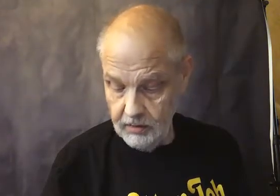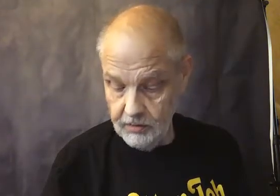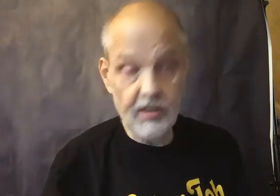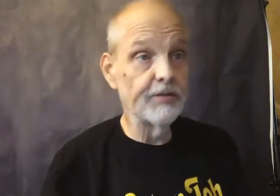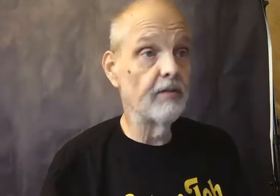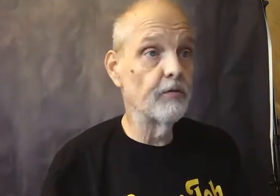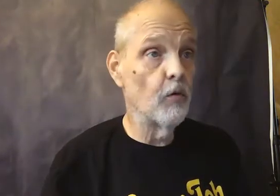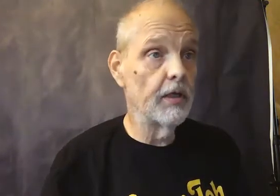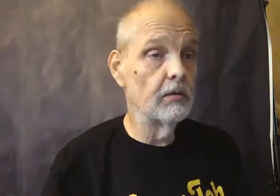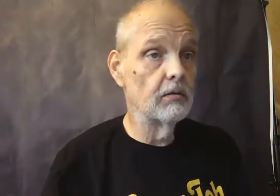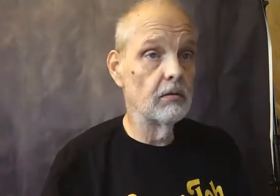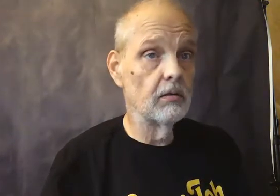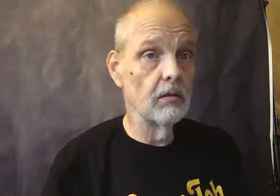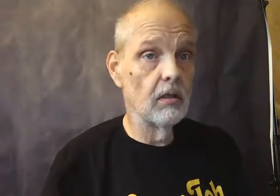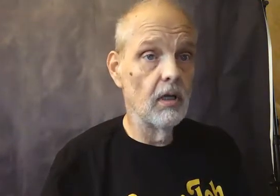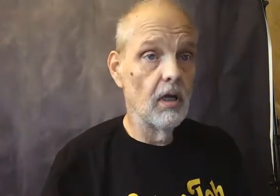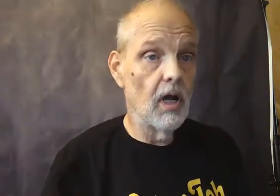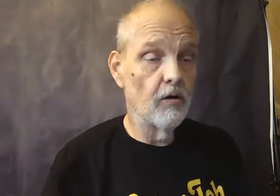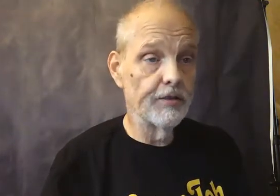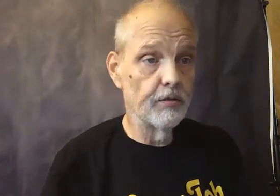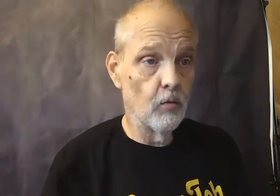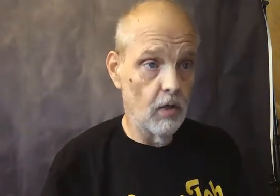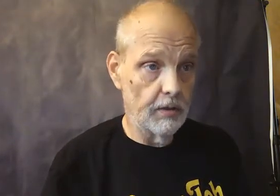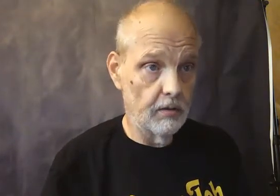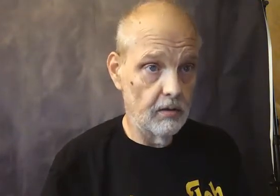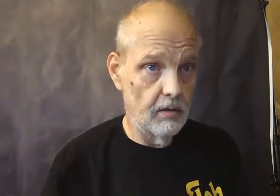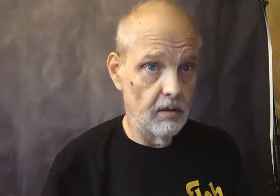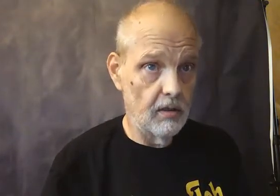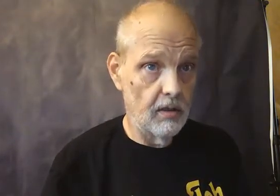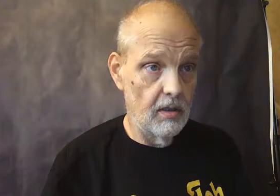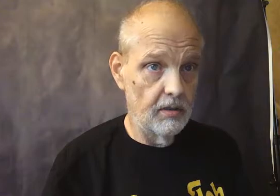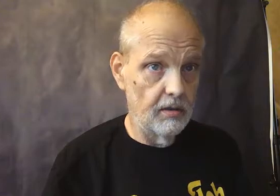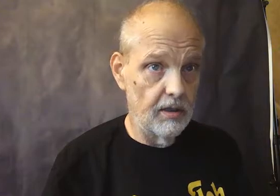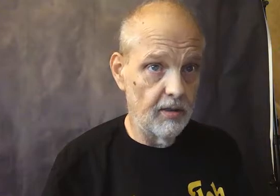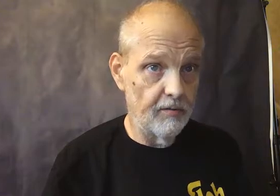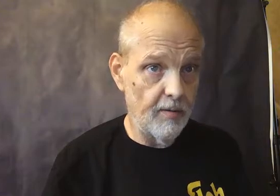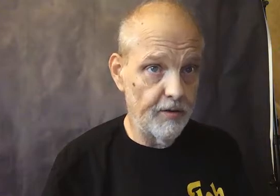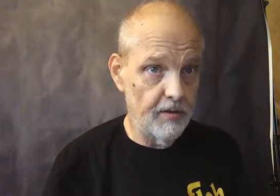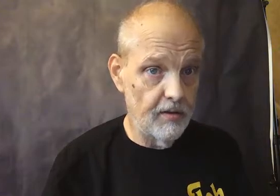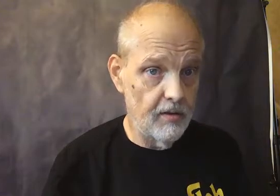Just several signs for what? I already showed you one. Anybody remember it?